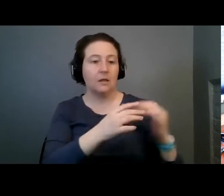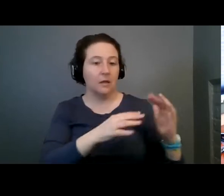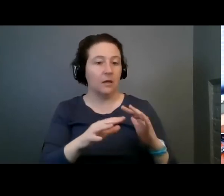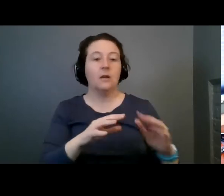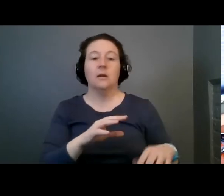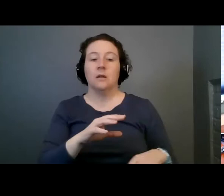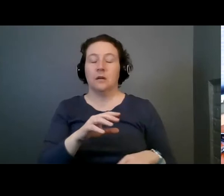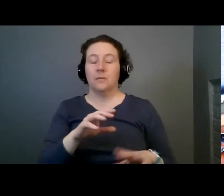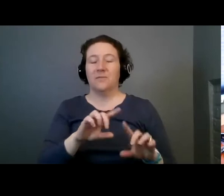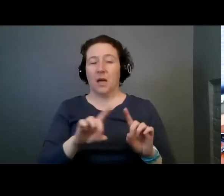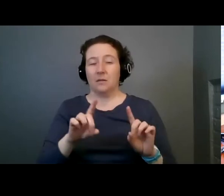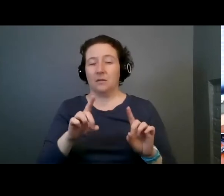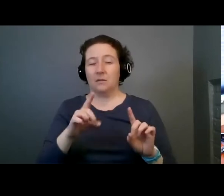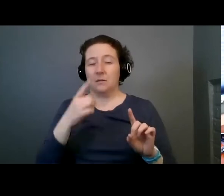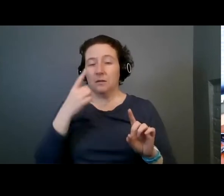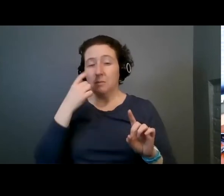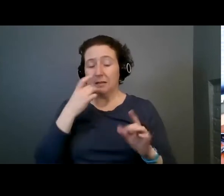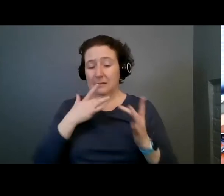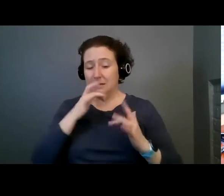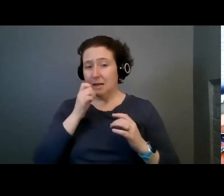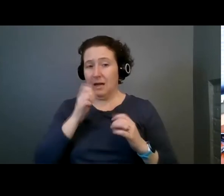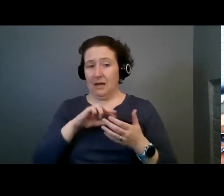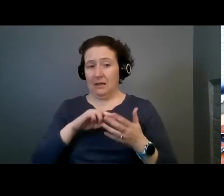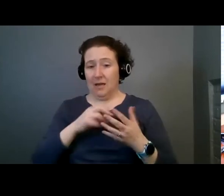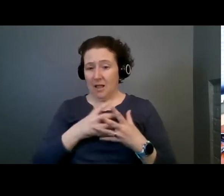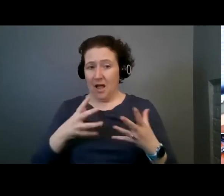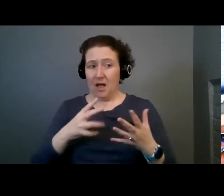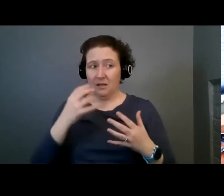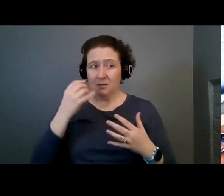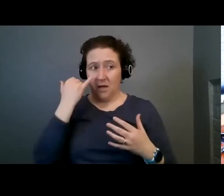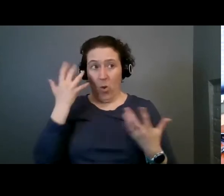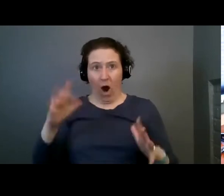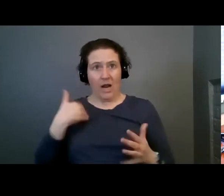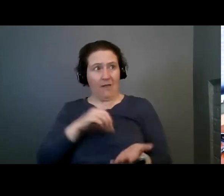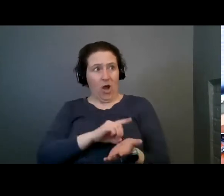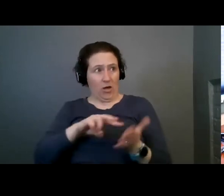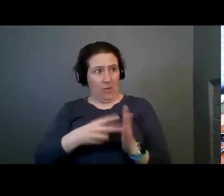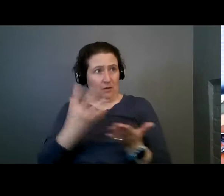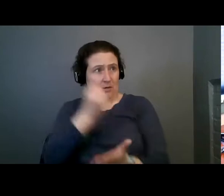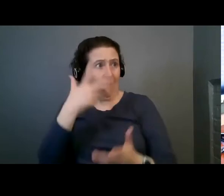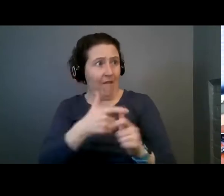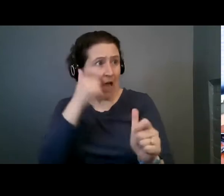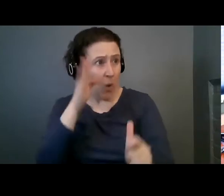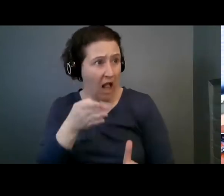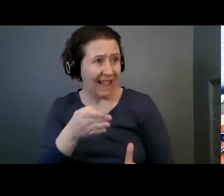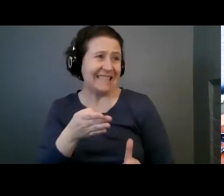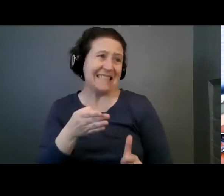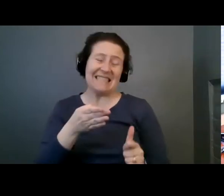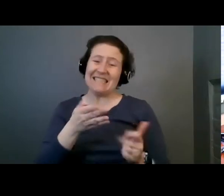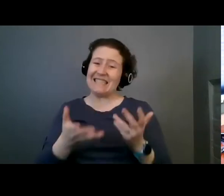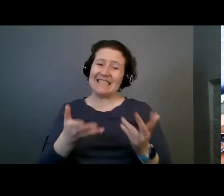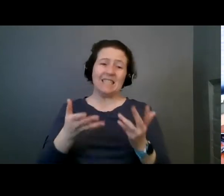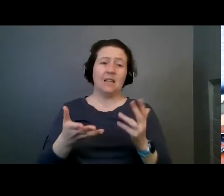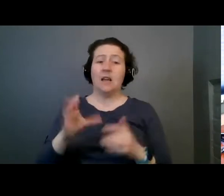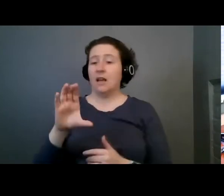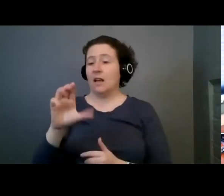low supply, having a provider does not mean you will get the vaccine quickly. And if you work with CASI, that also